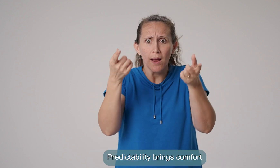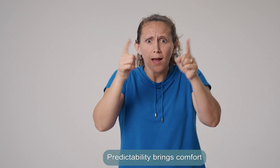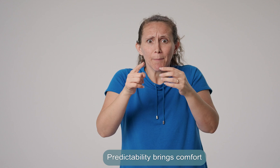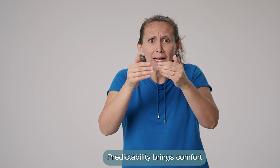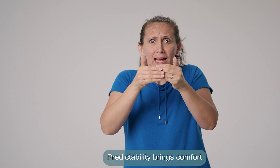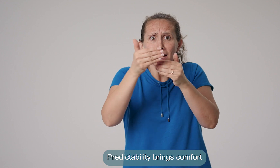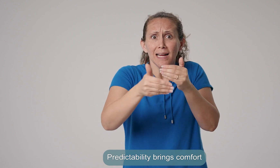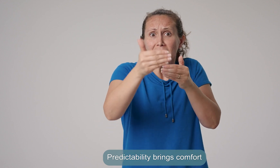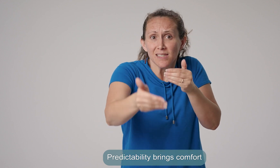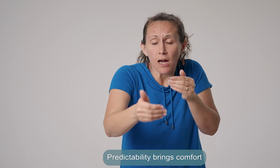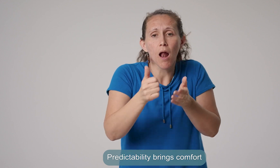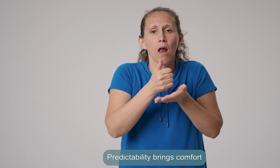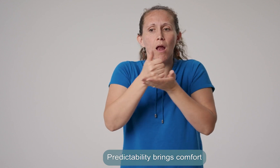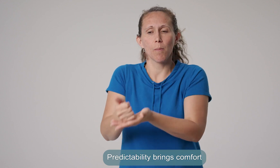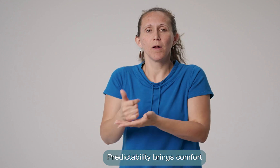Predictability brings comfort.